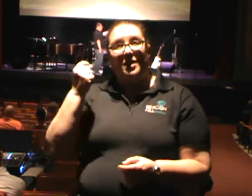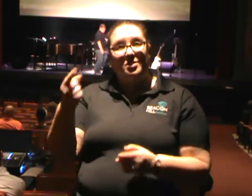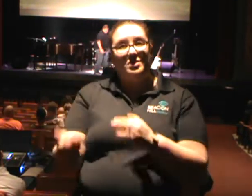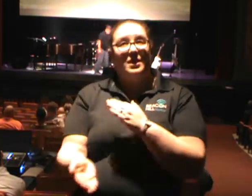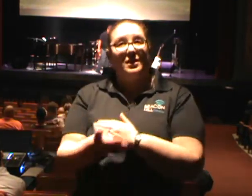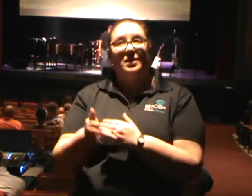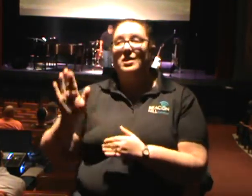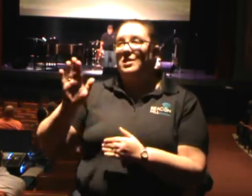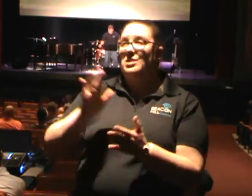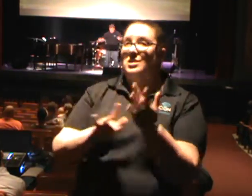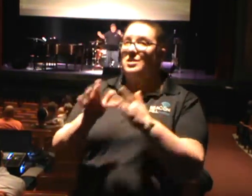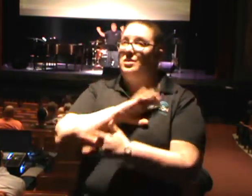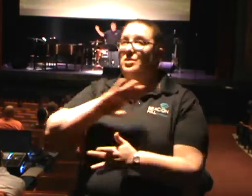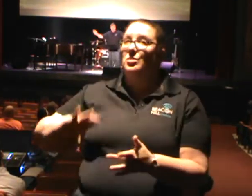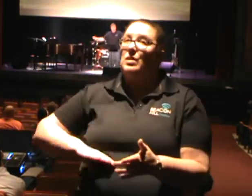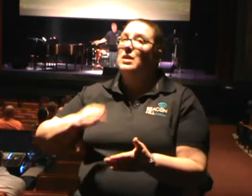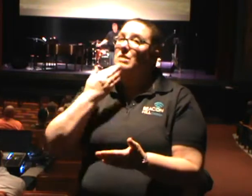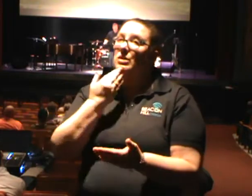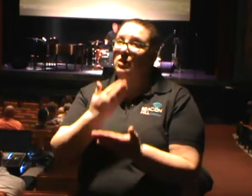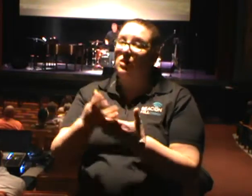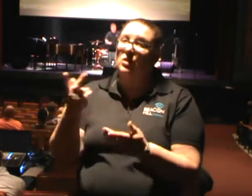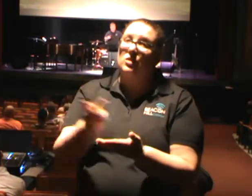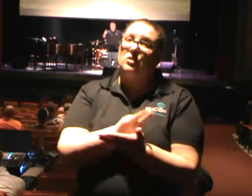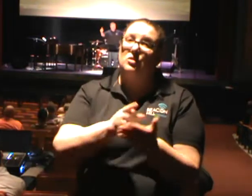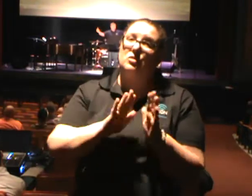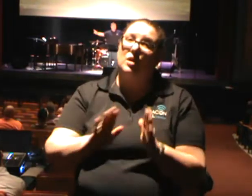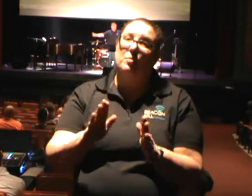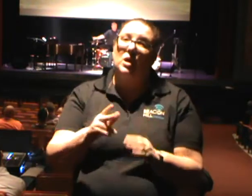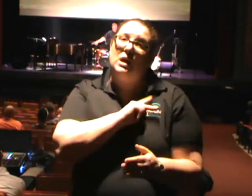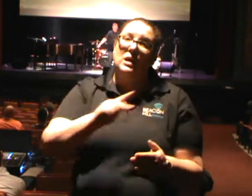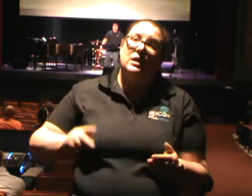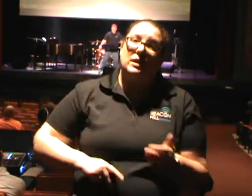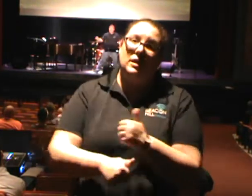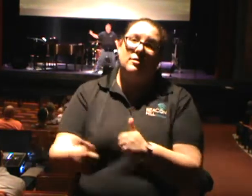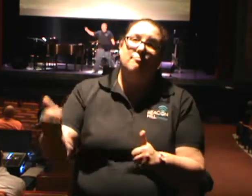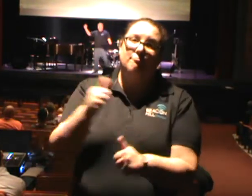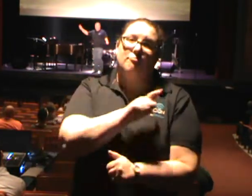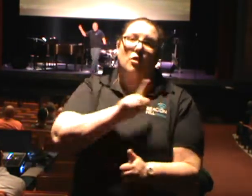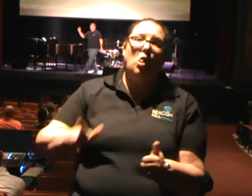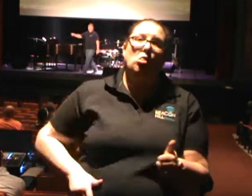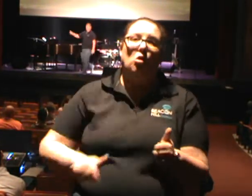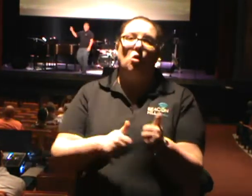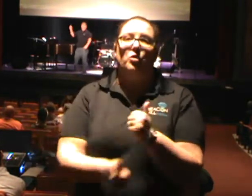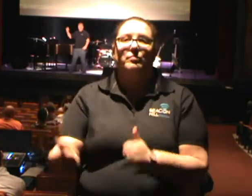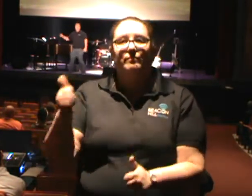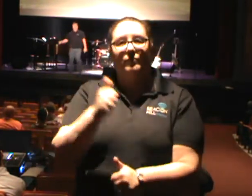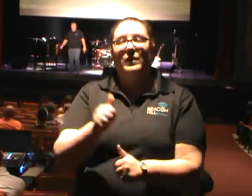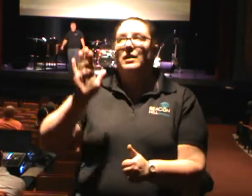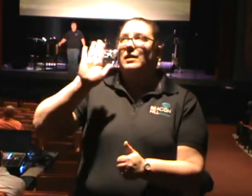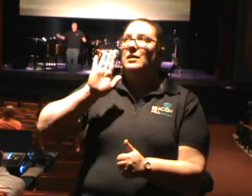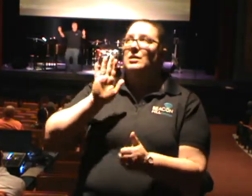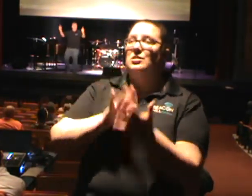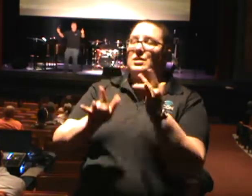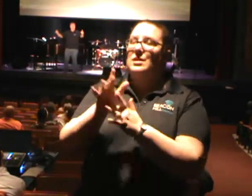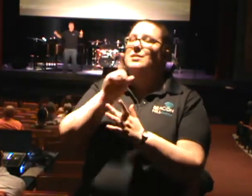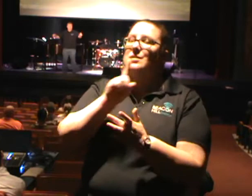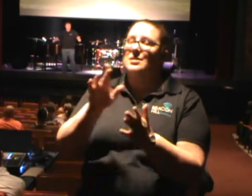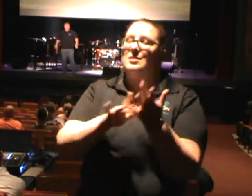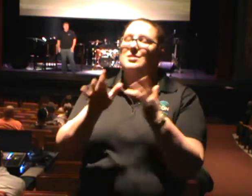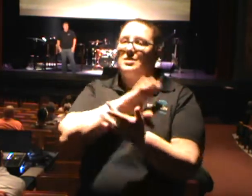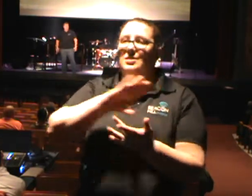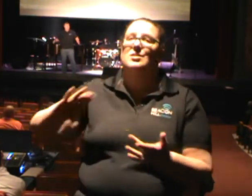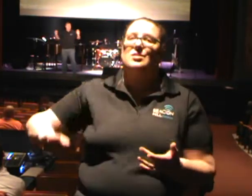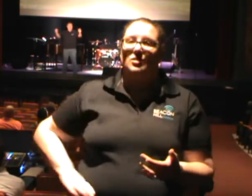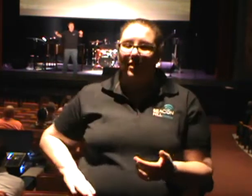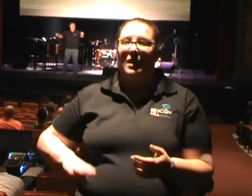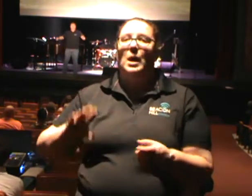is the Good Shepherd. He is the King of Kings. He is the Lord of Lords. He is Jesus Christ. He created the